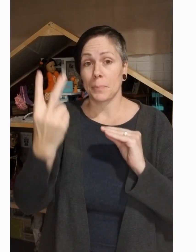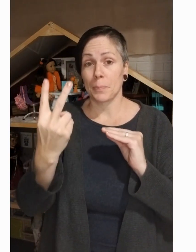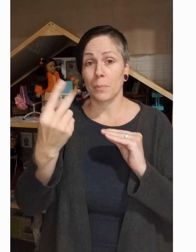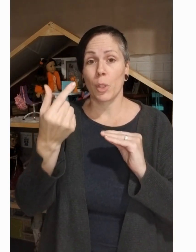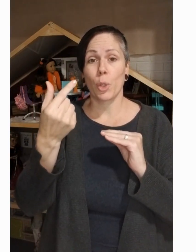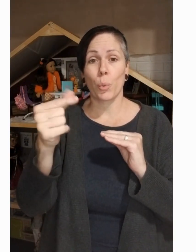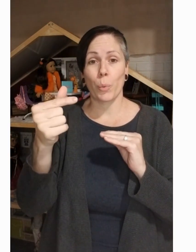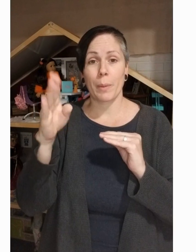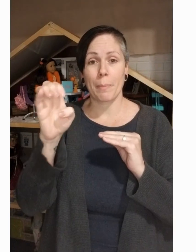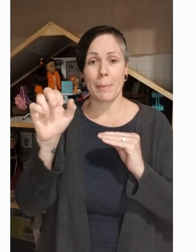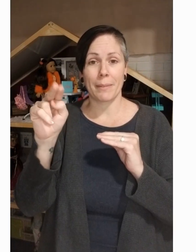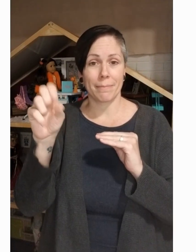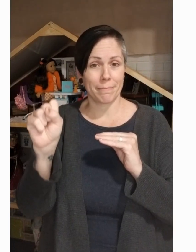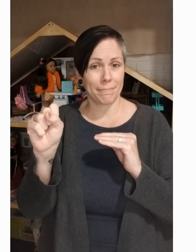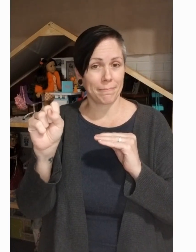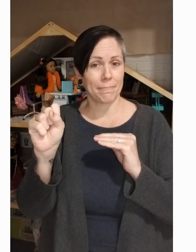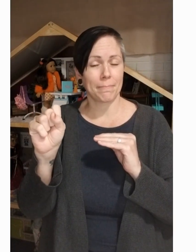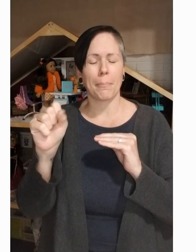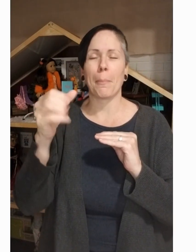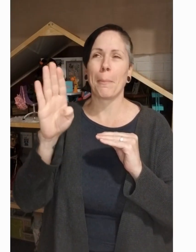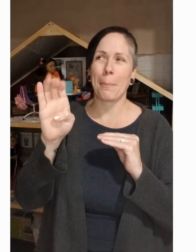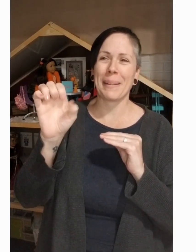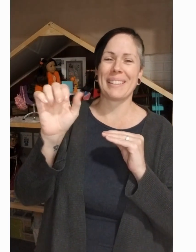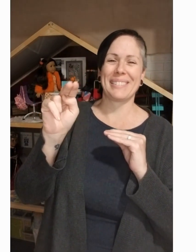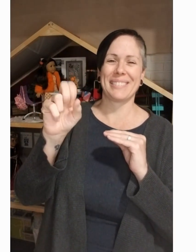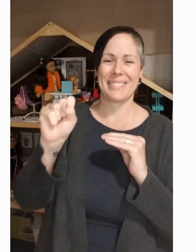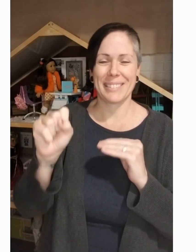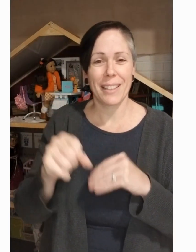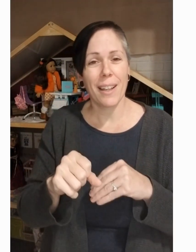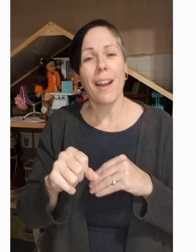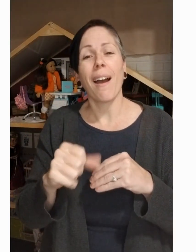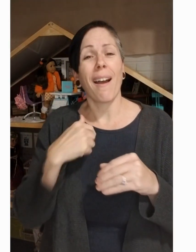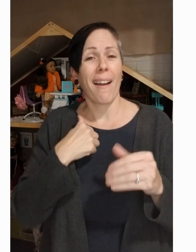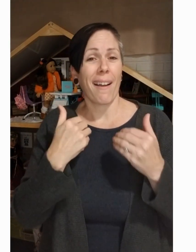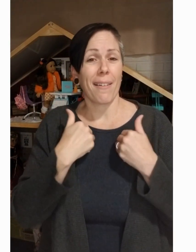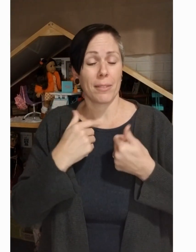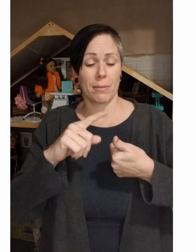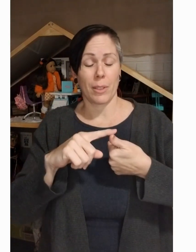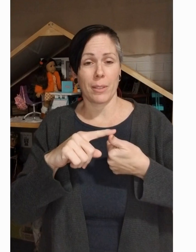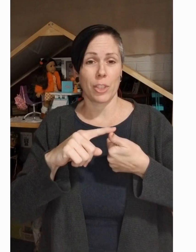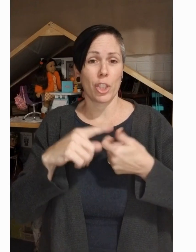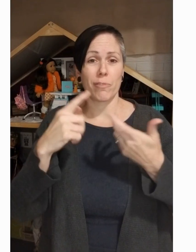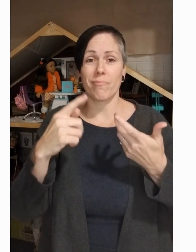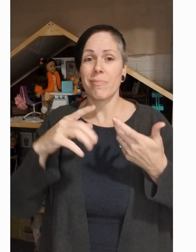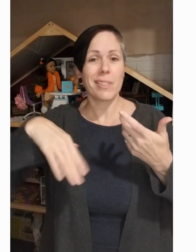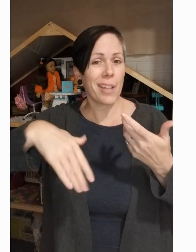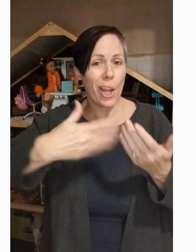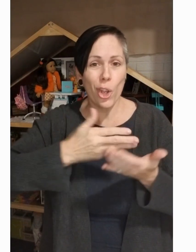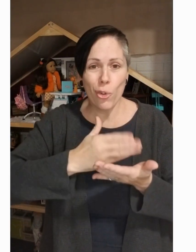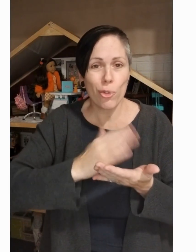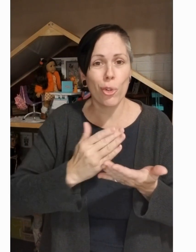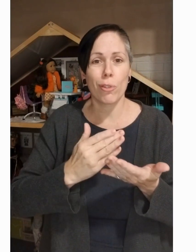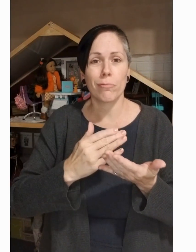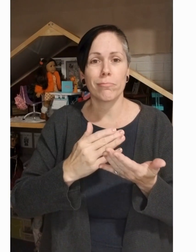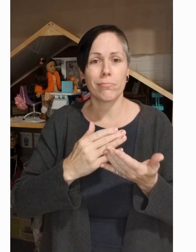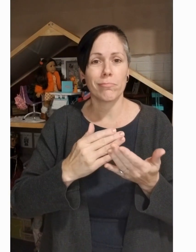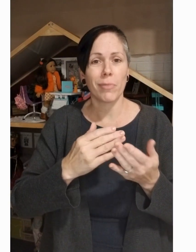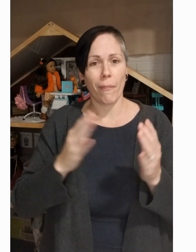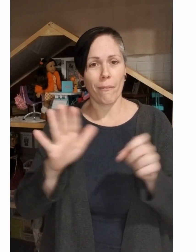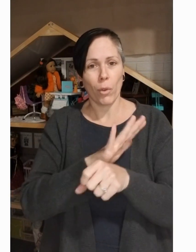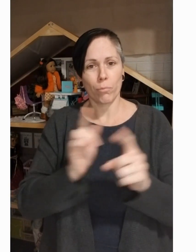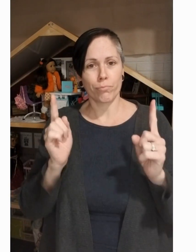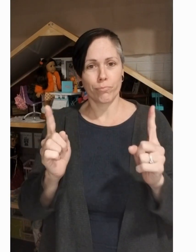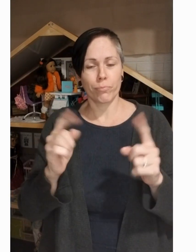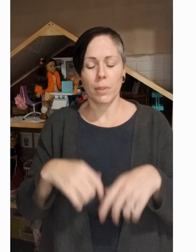one tutorial, but really I have loose, uncooked green beans. And then I have